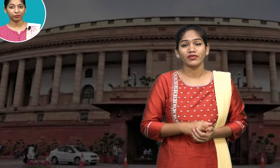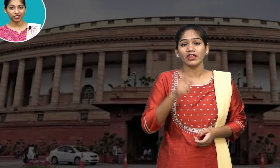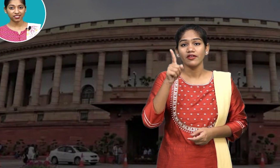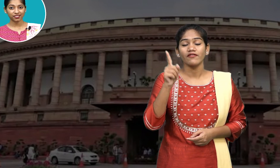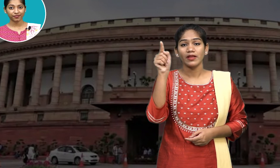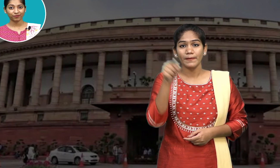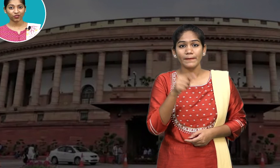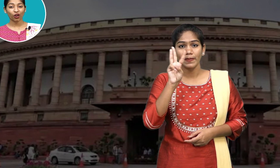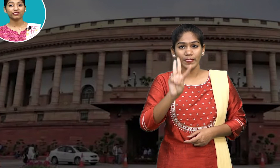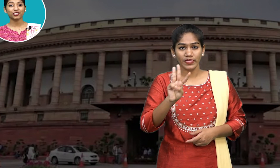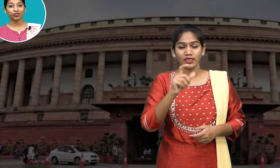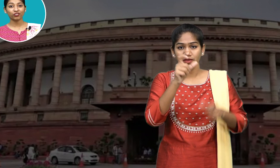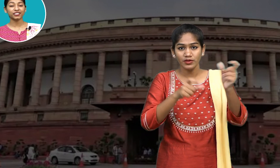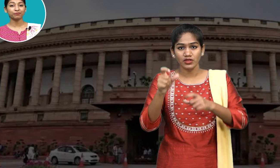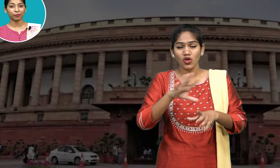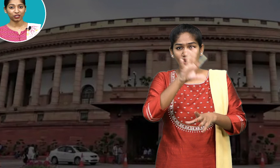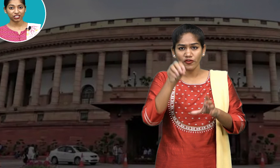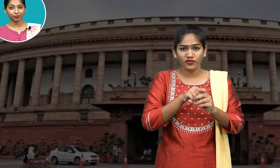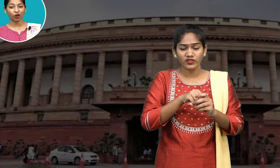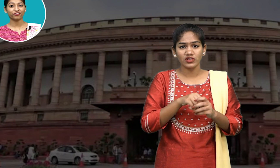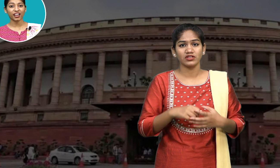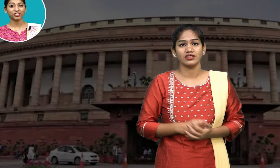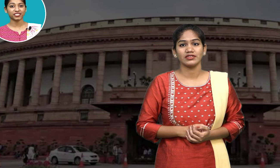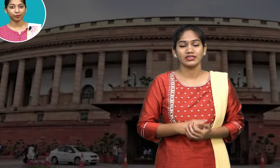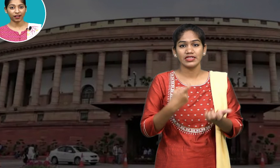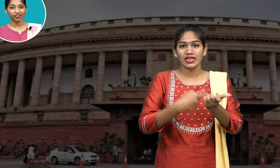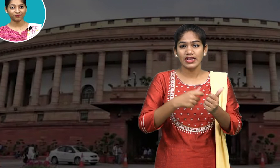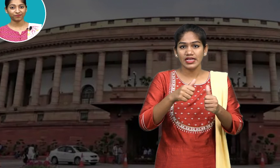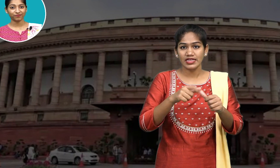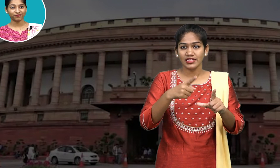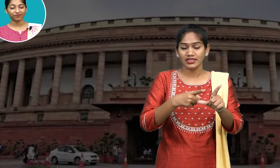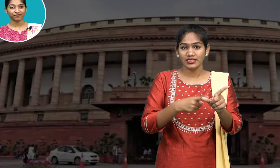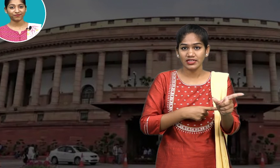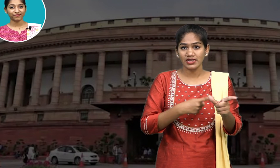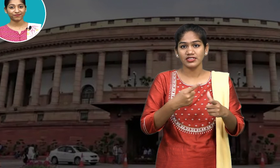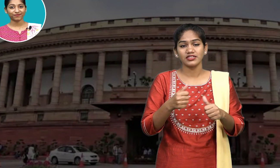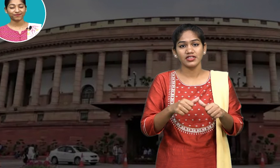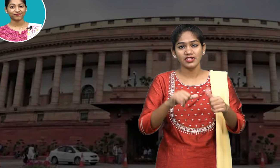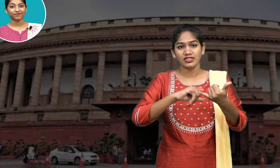1/3 members of the total membership of Rajya Sabha